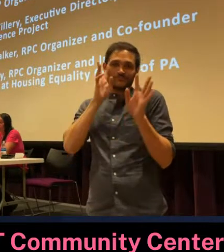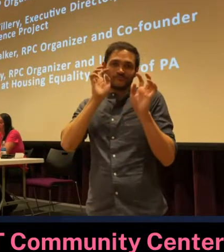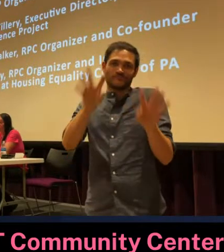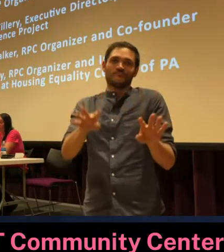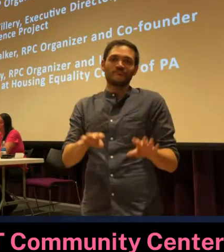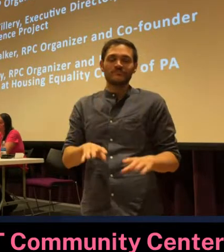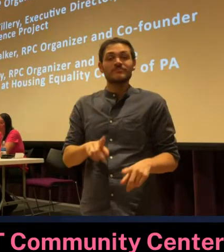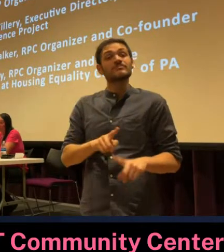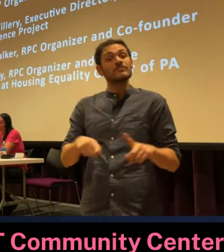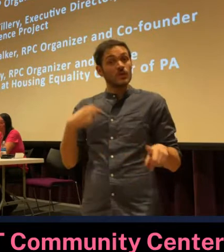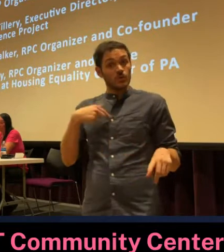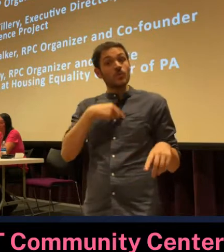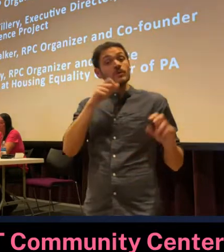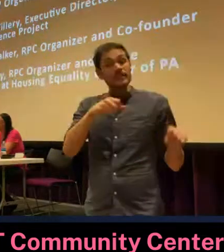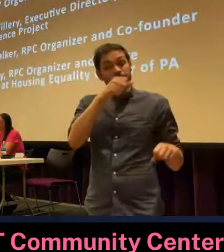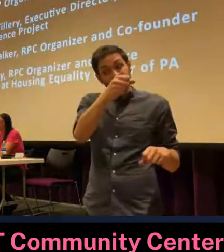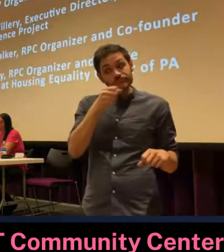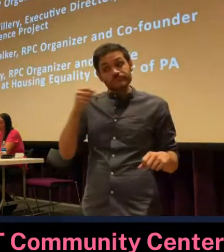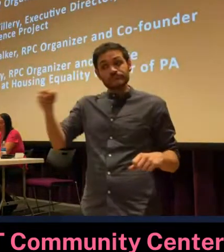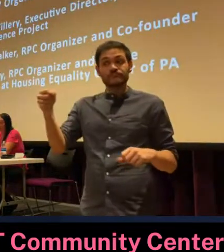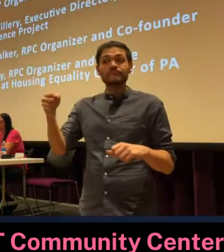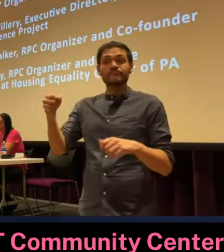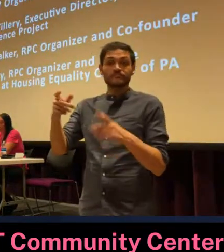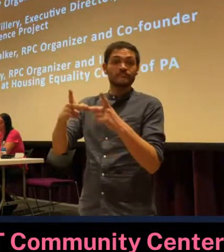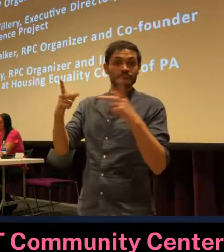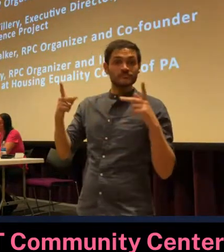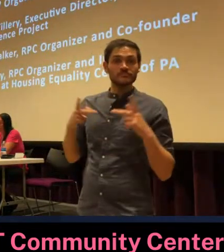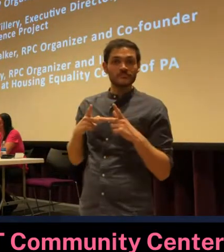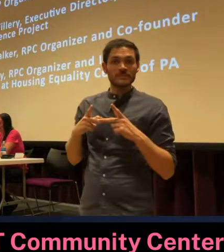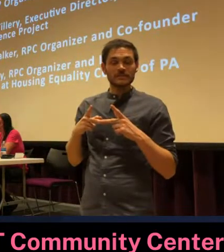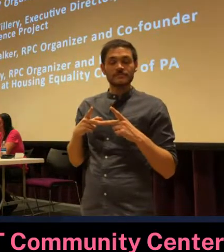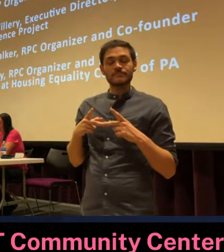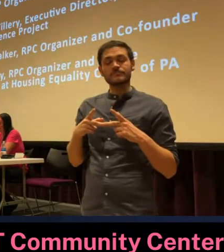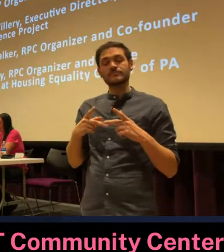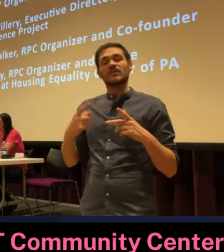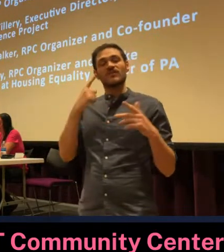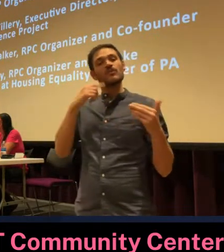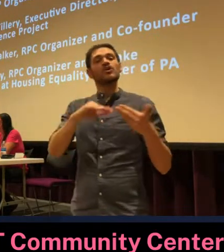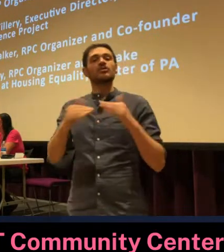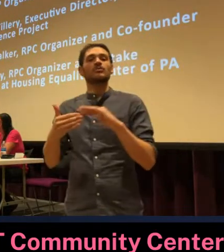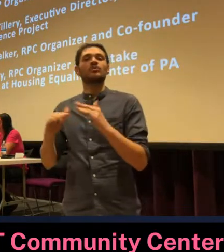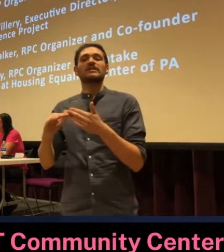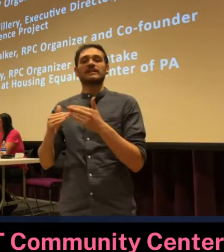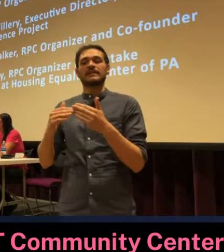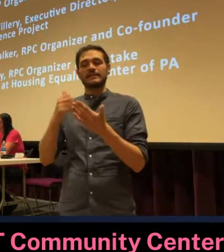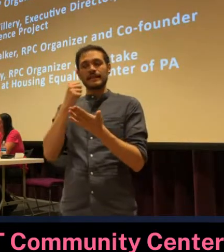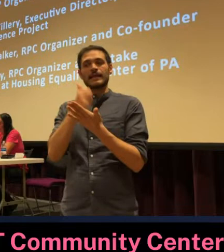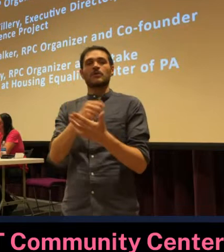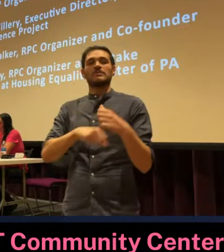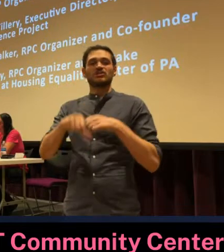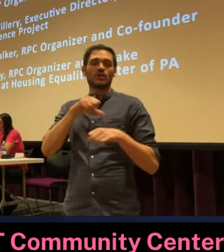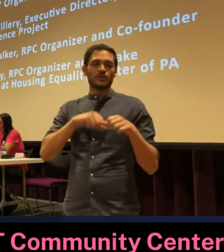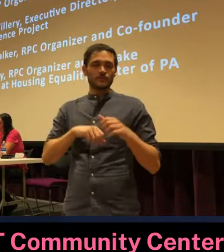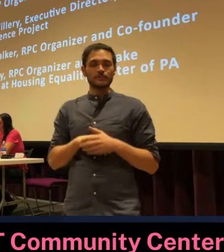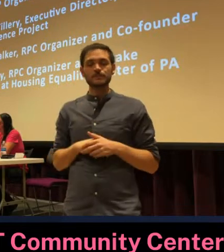We could put people in those places from the community and try to save the community that way.